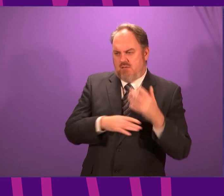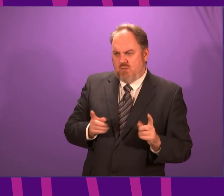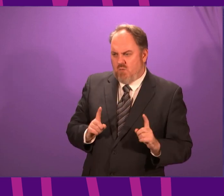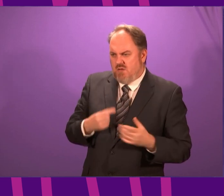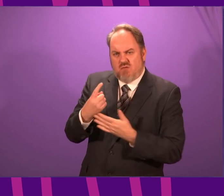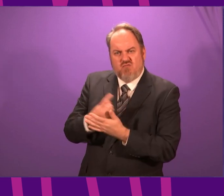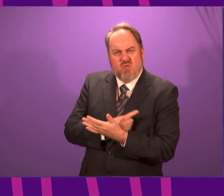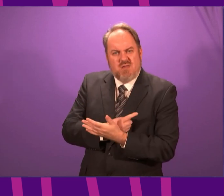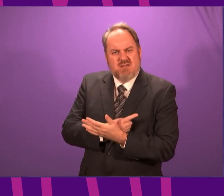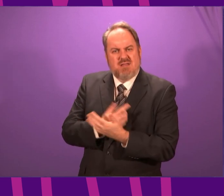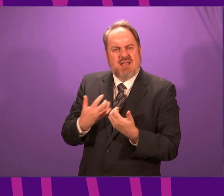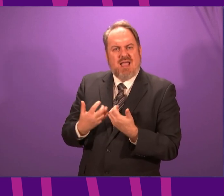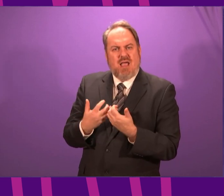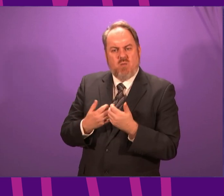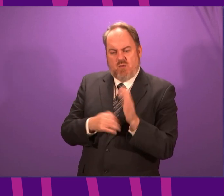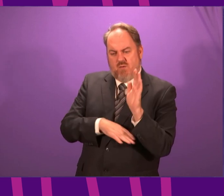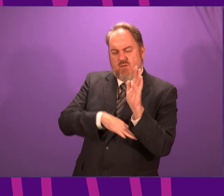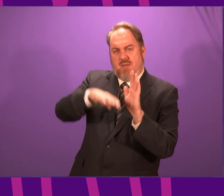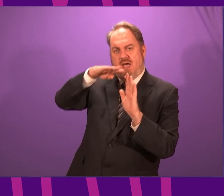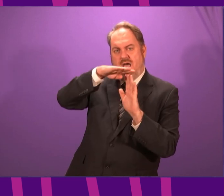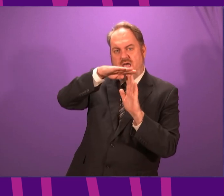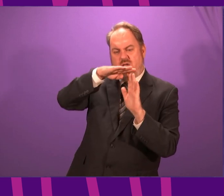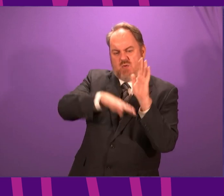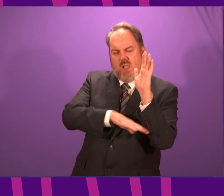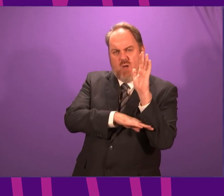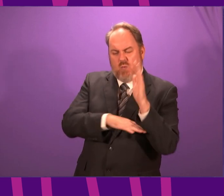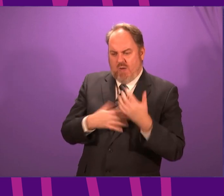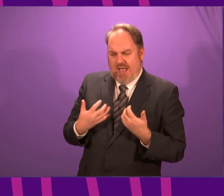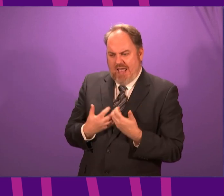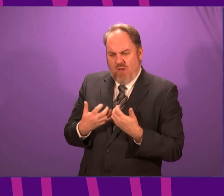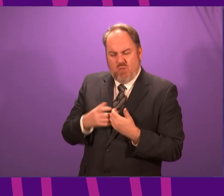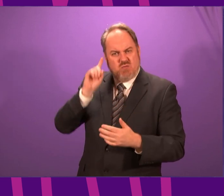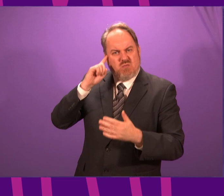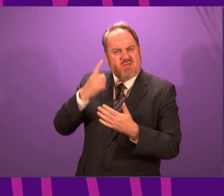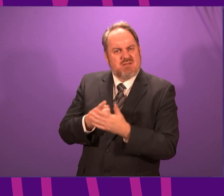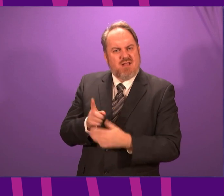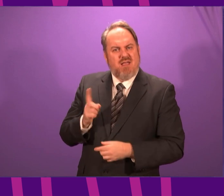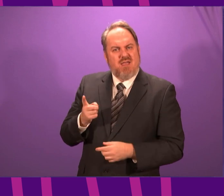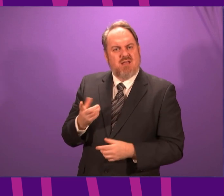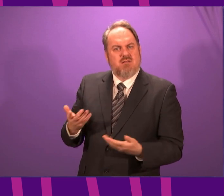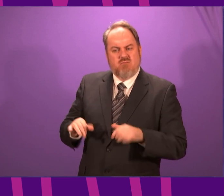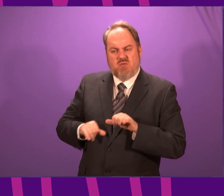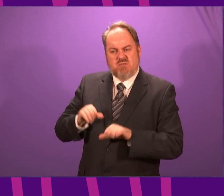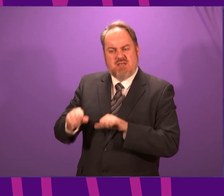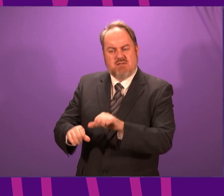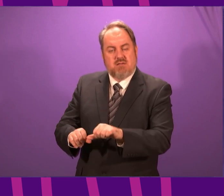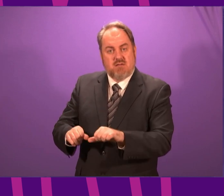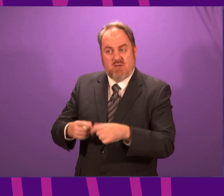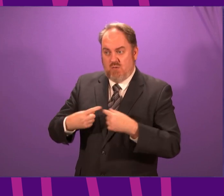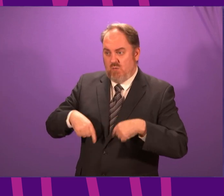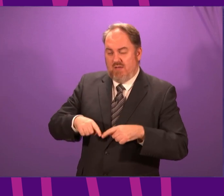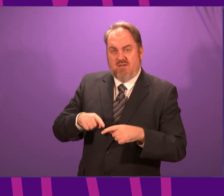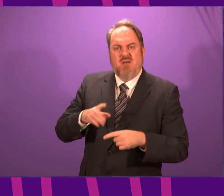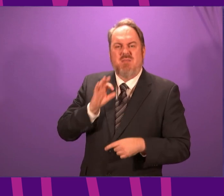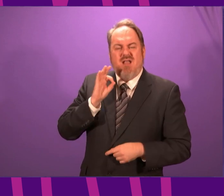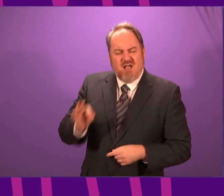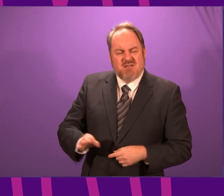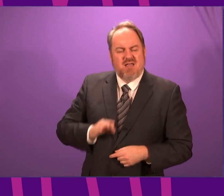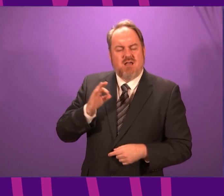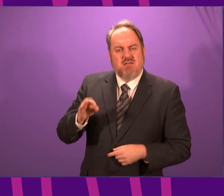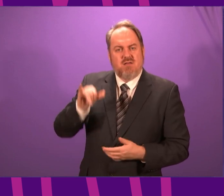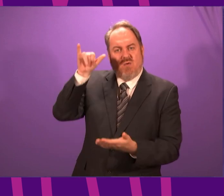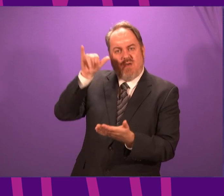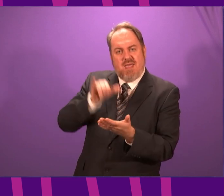met for areas to move from a higher level to a lower one? They also ask, as the Conservatives have repeatedly done, for airport testing, and they rightly